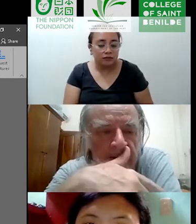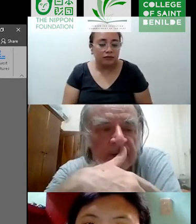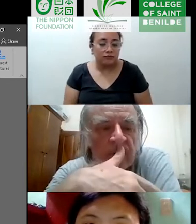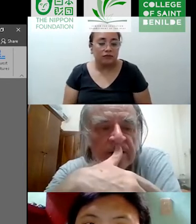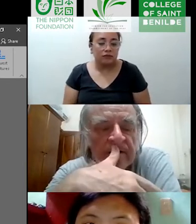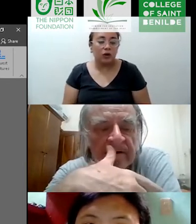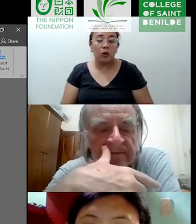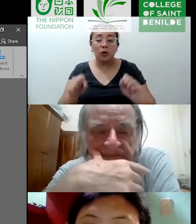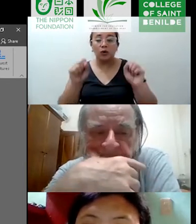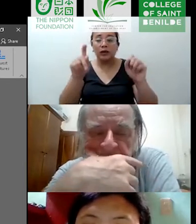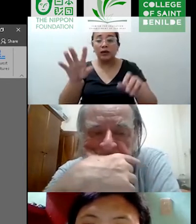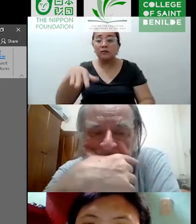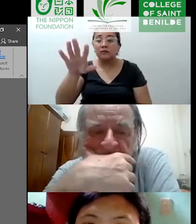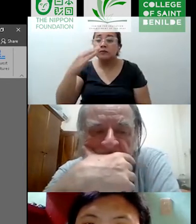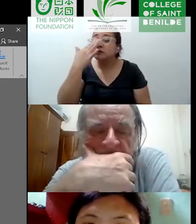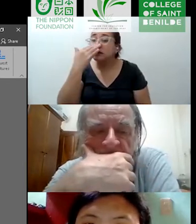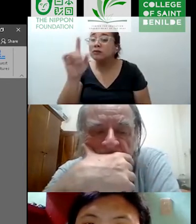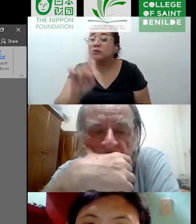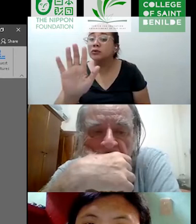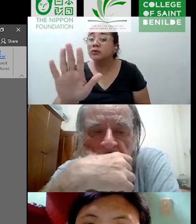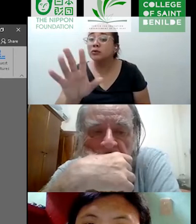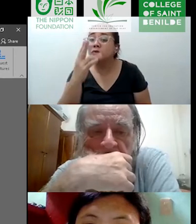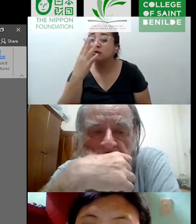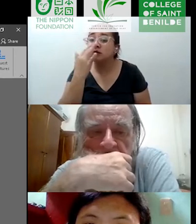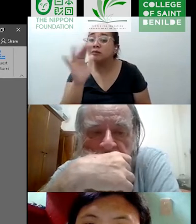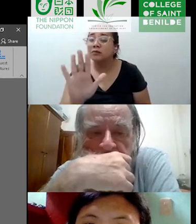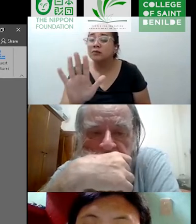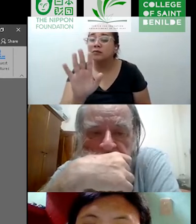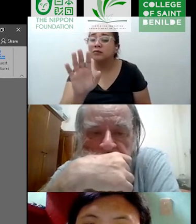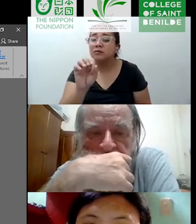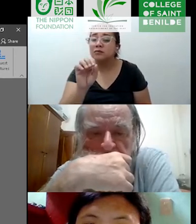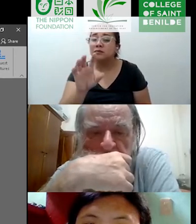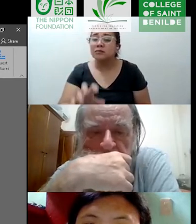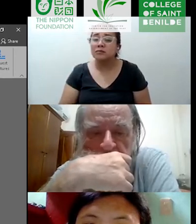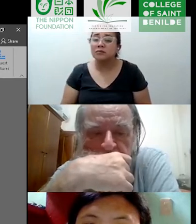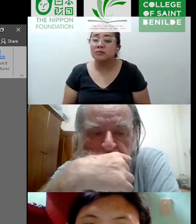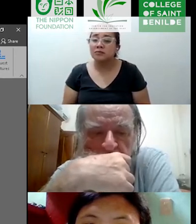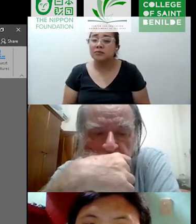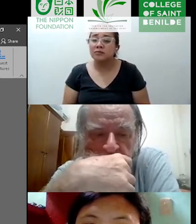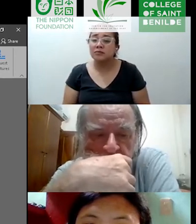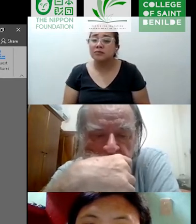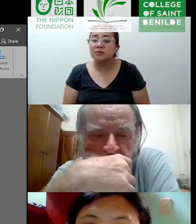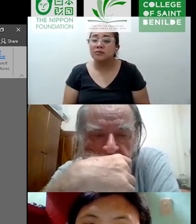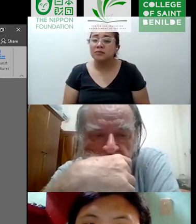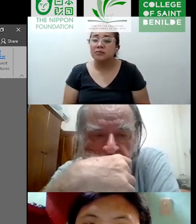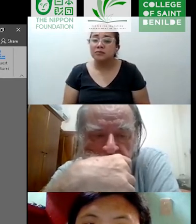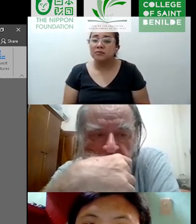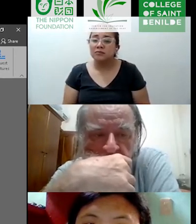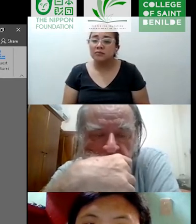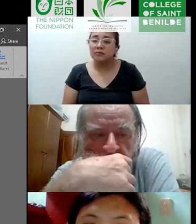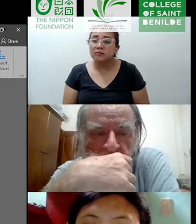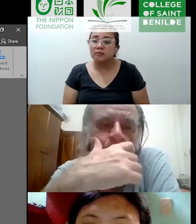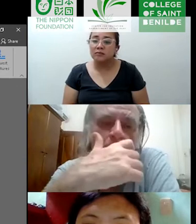Okay, Nat, what do you have? it's a different order.